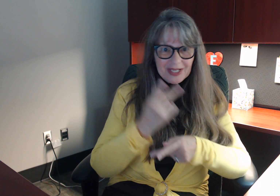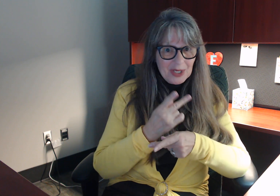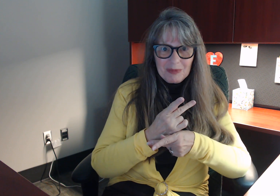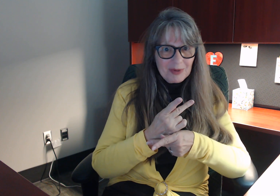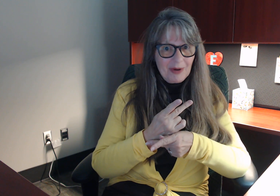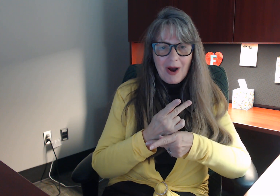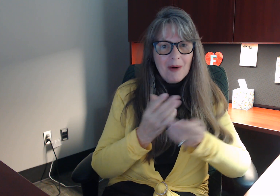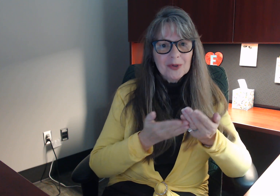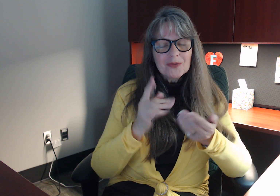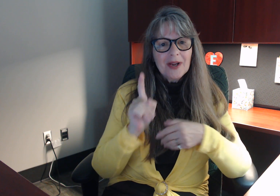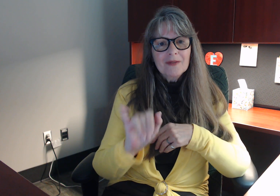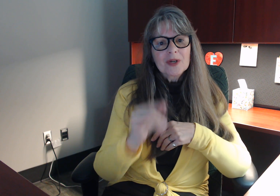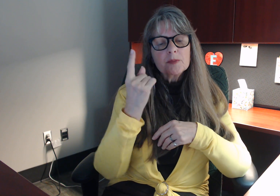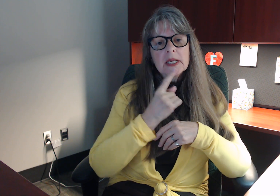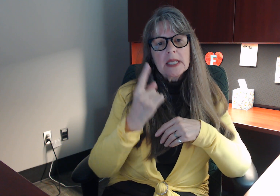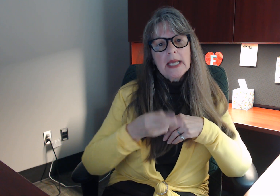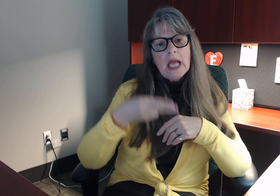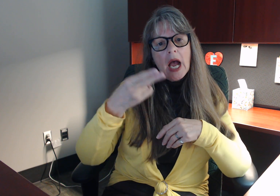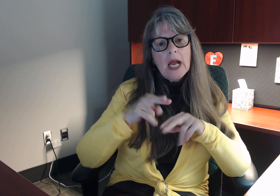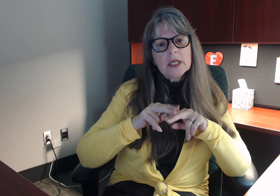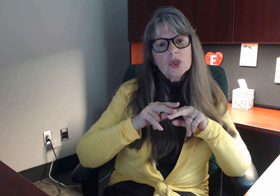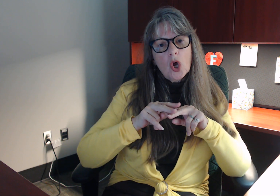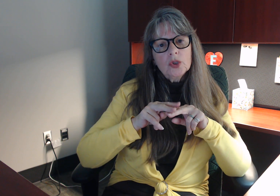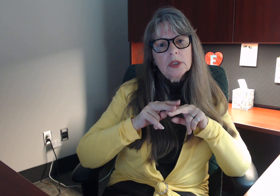keep almost forever is because it has a high salt